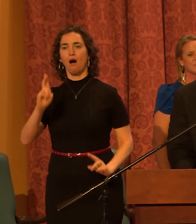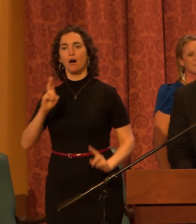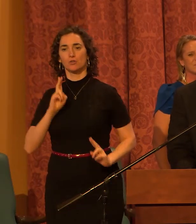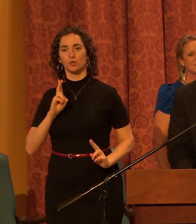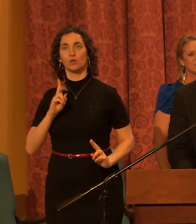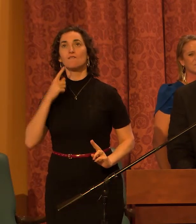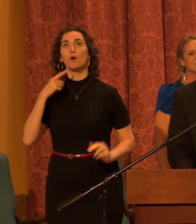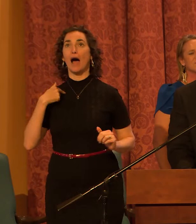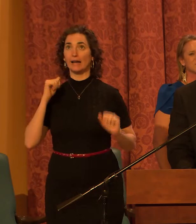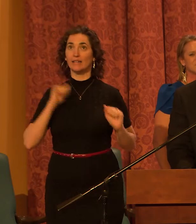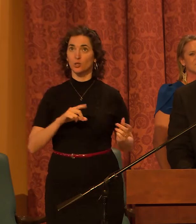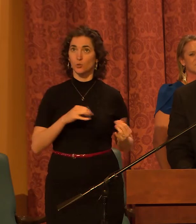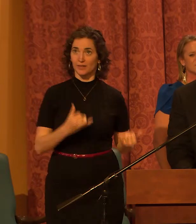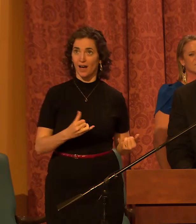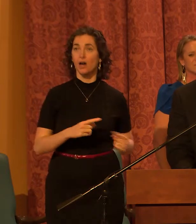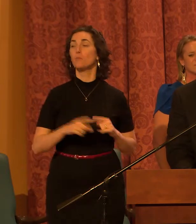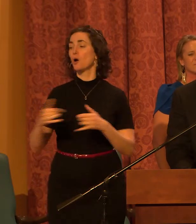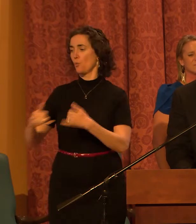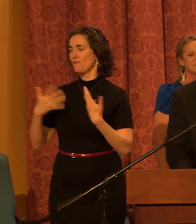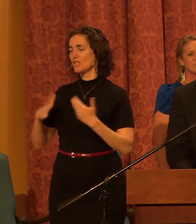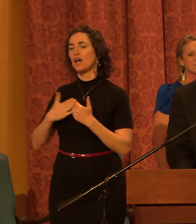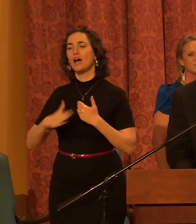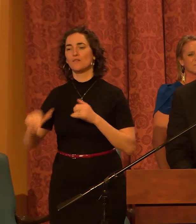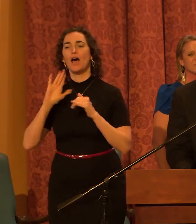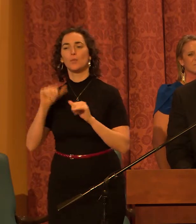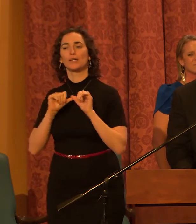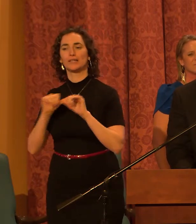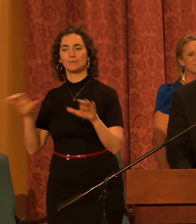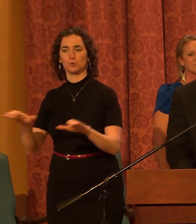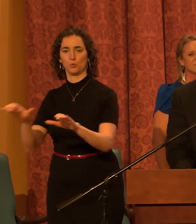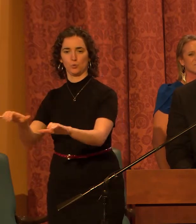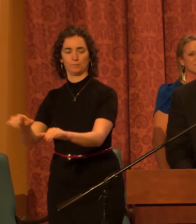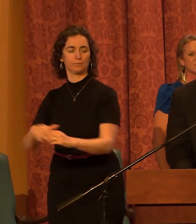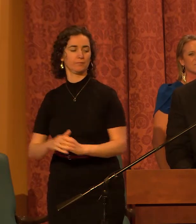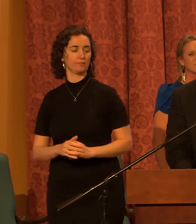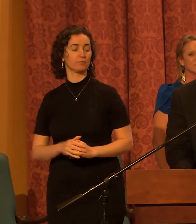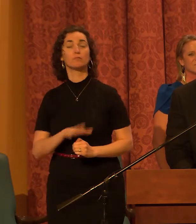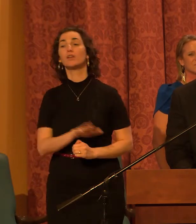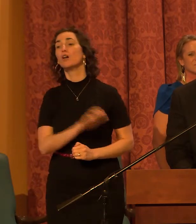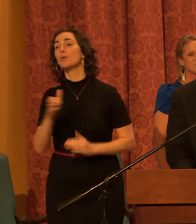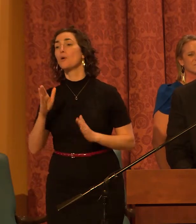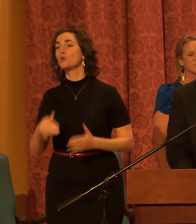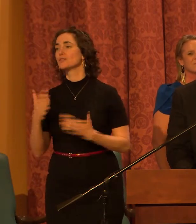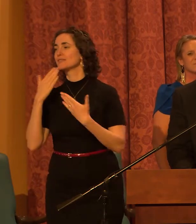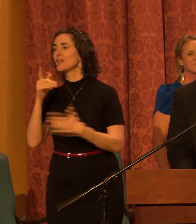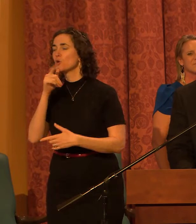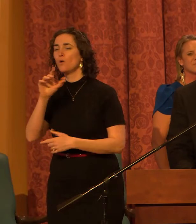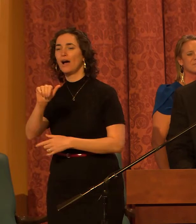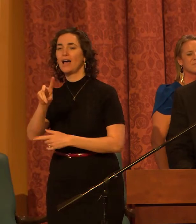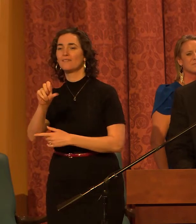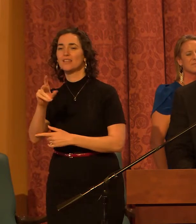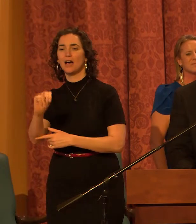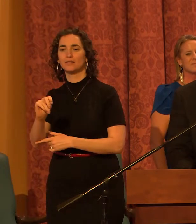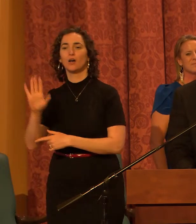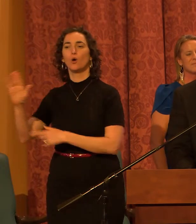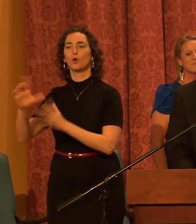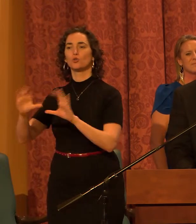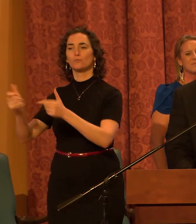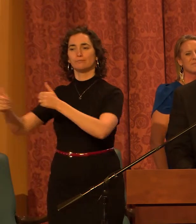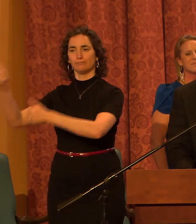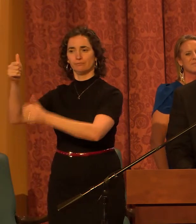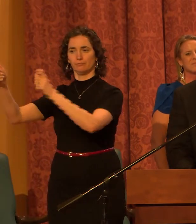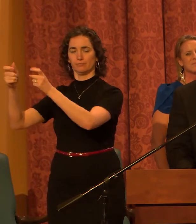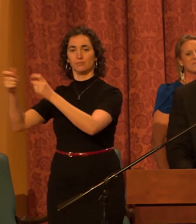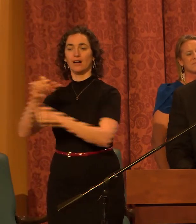can do, but what I will continue to do after this award. The next group of people I'd like to thank is Aviana and their current administration.